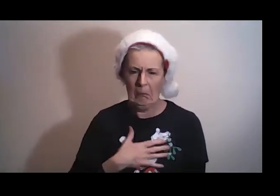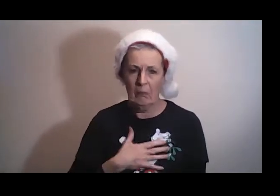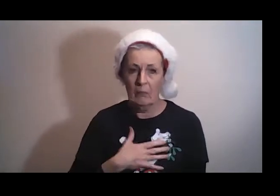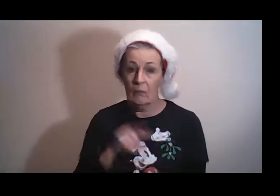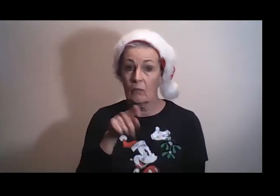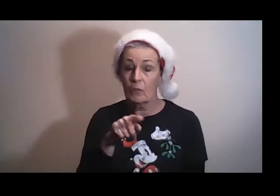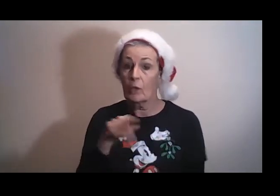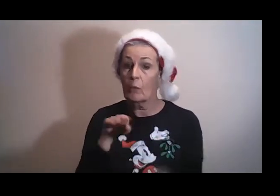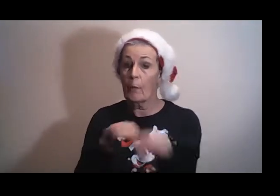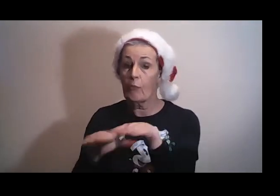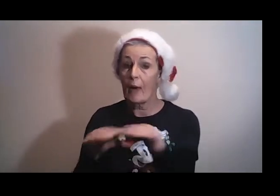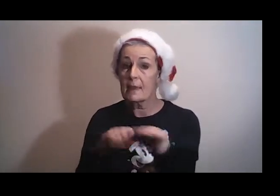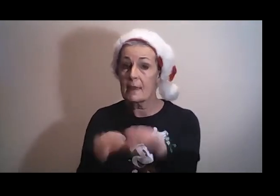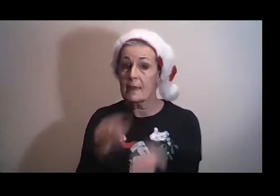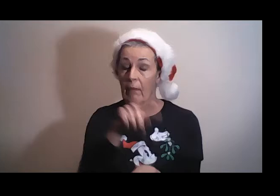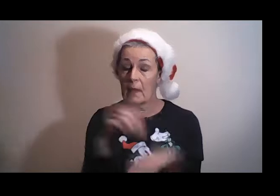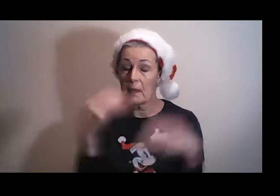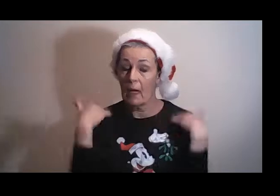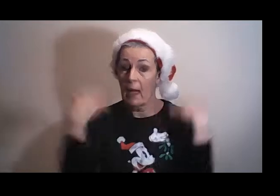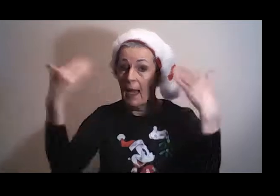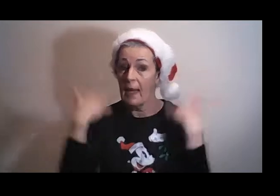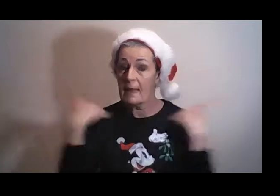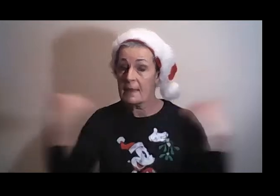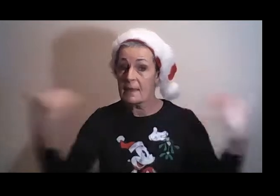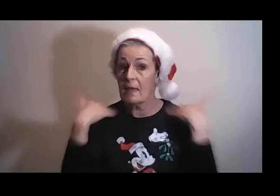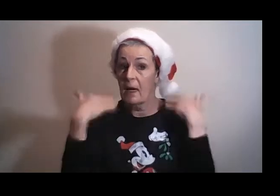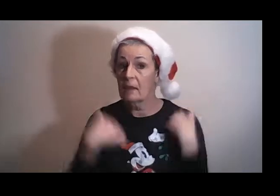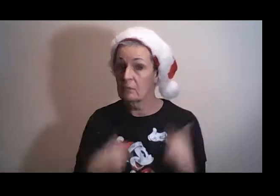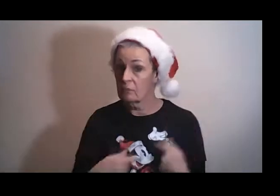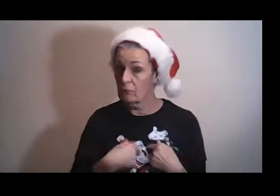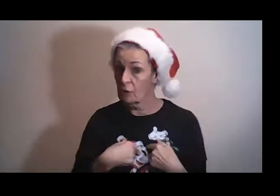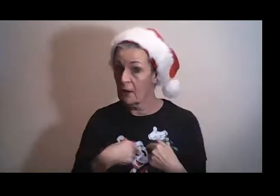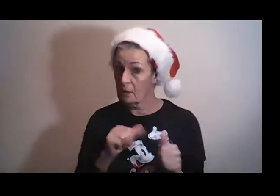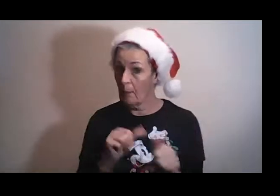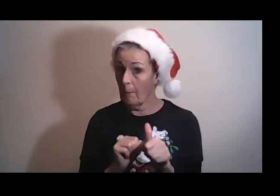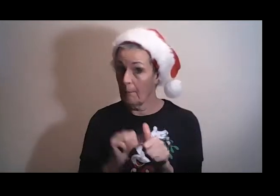this exercise and it cleared it up. I got better.